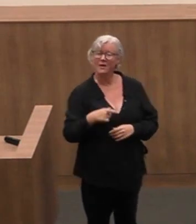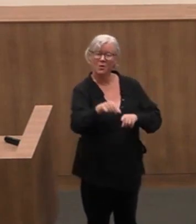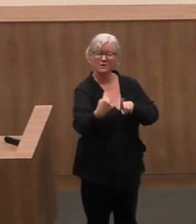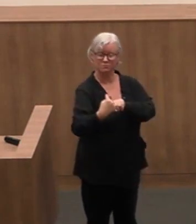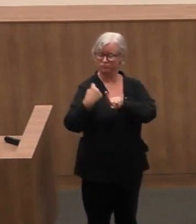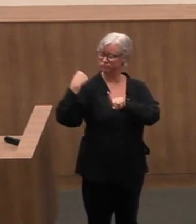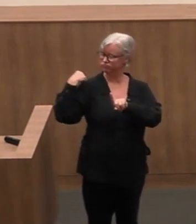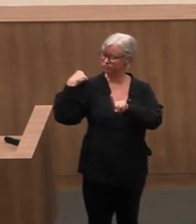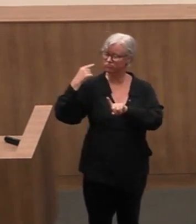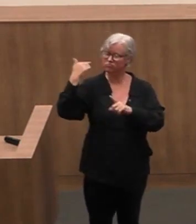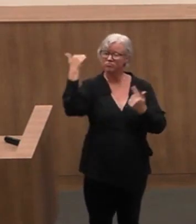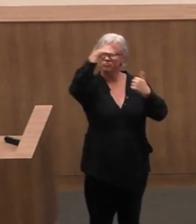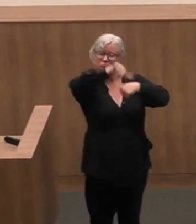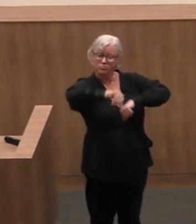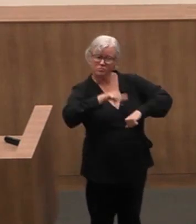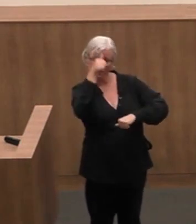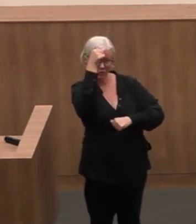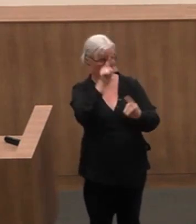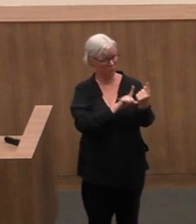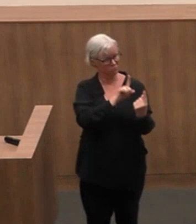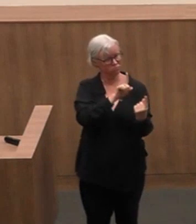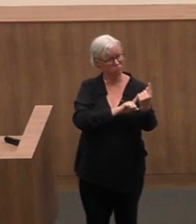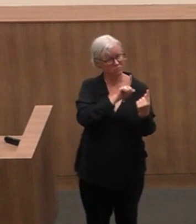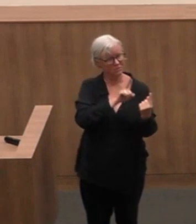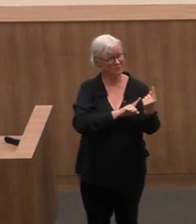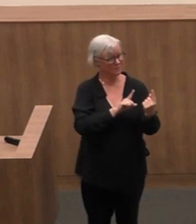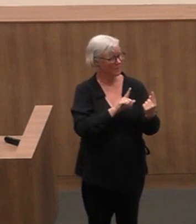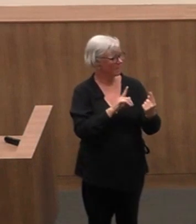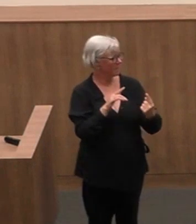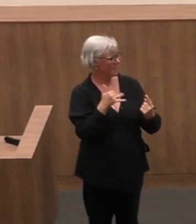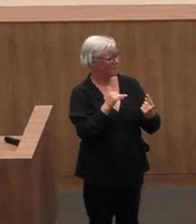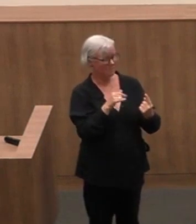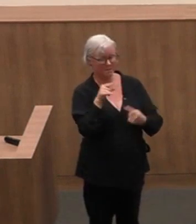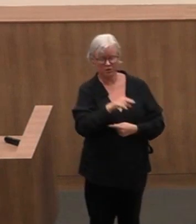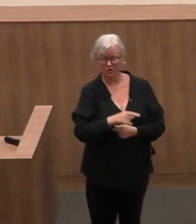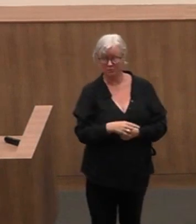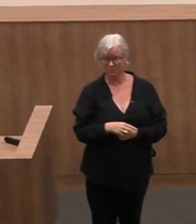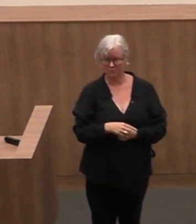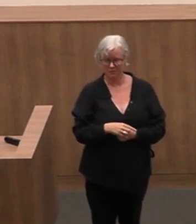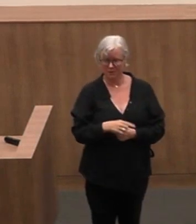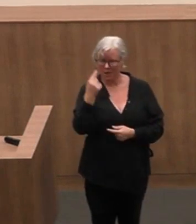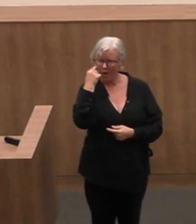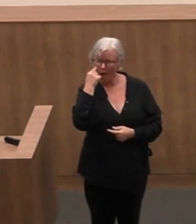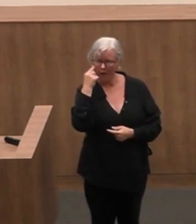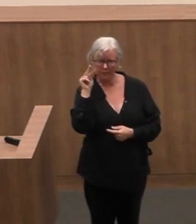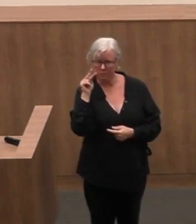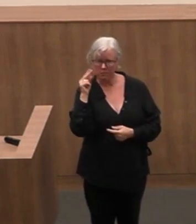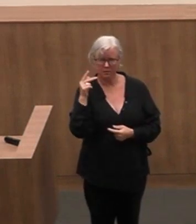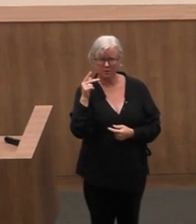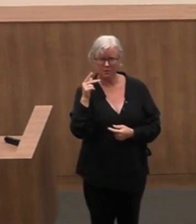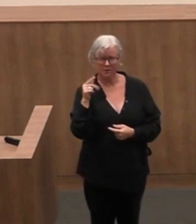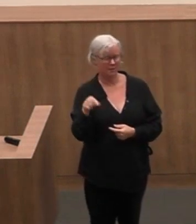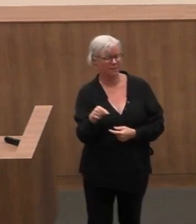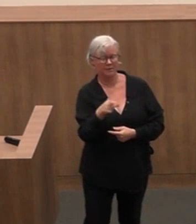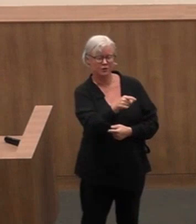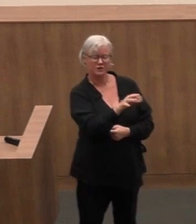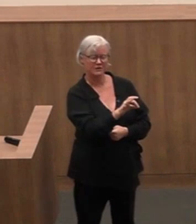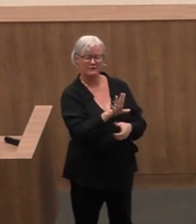historical relationship, they may know from the look of an eye or you know, that person's not into